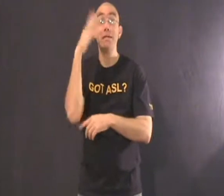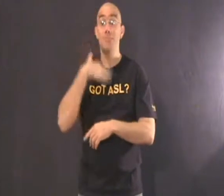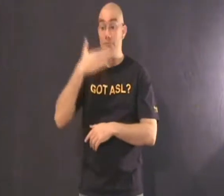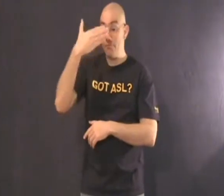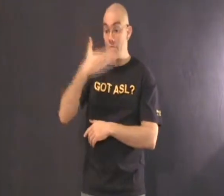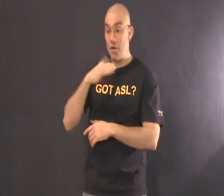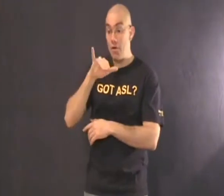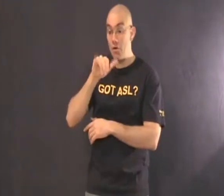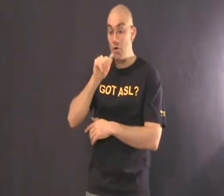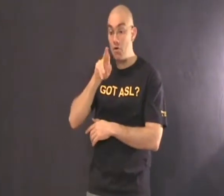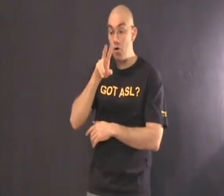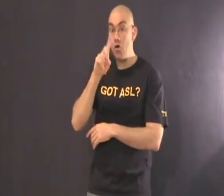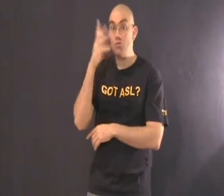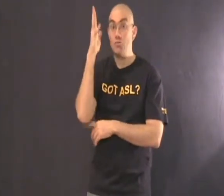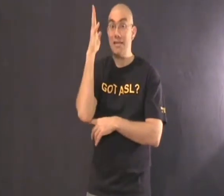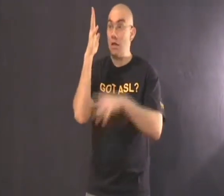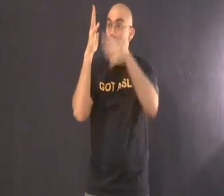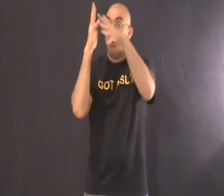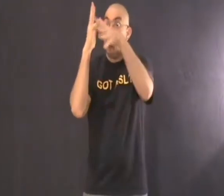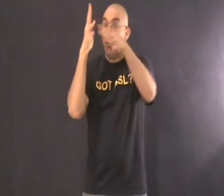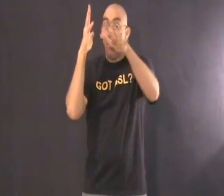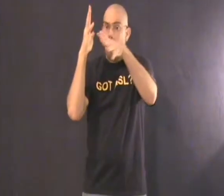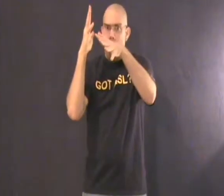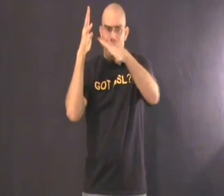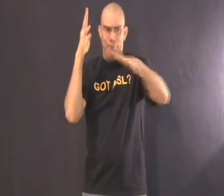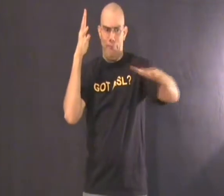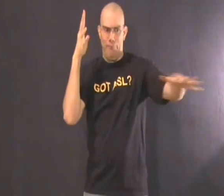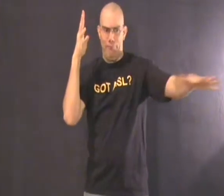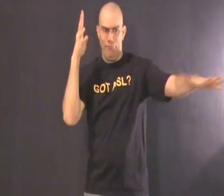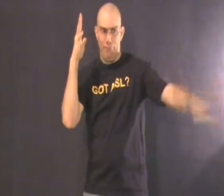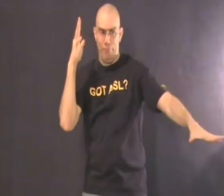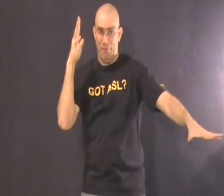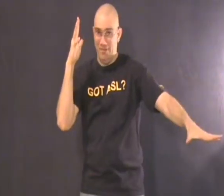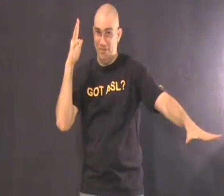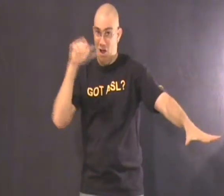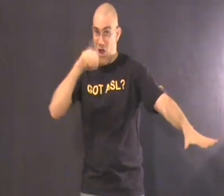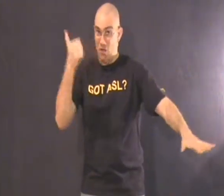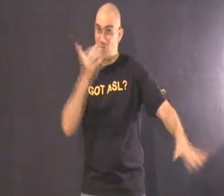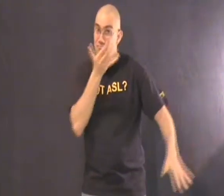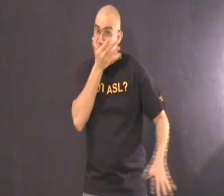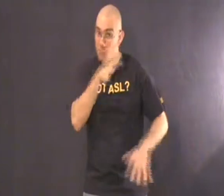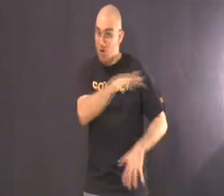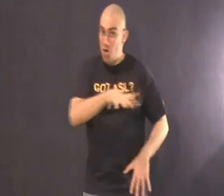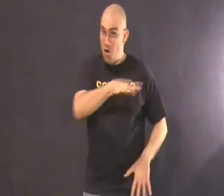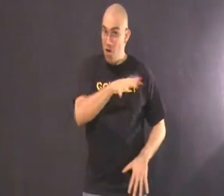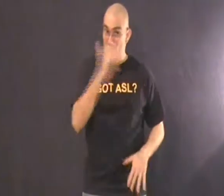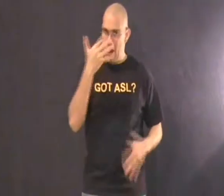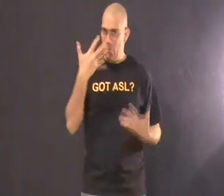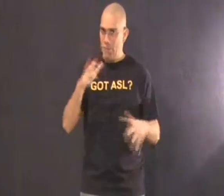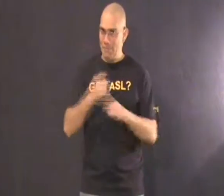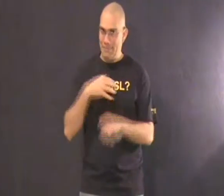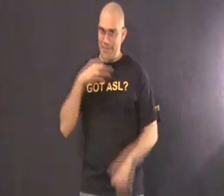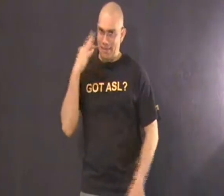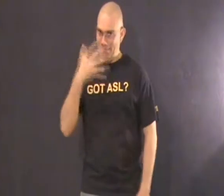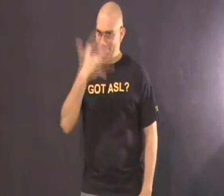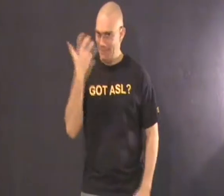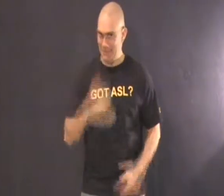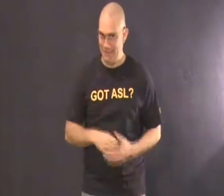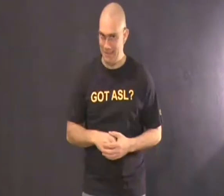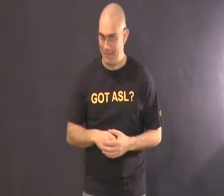wanted anything to do with this thing. Even the trees in the front yard, when they would shed leaves, the leaf would go into another yard